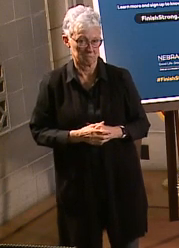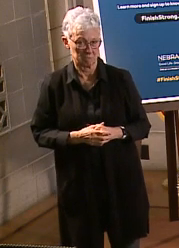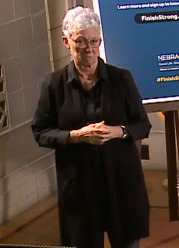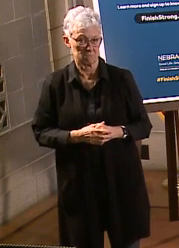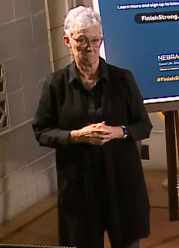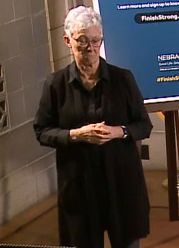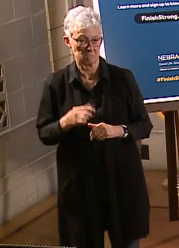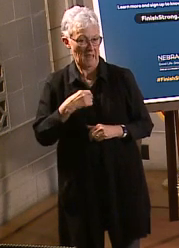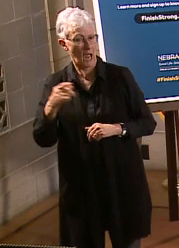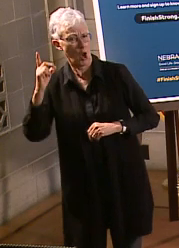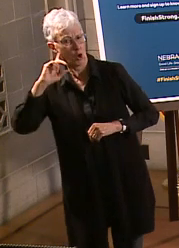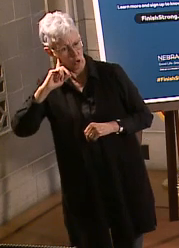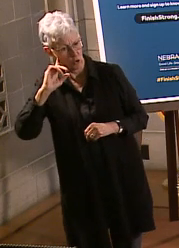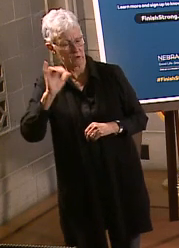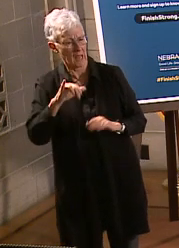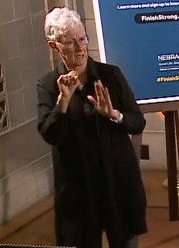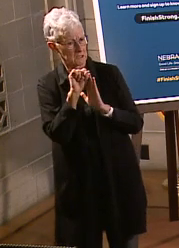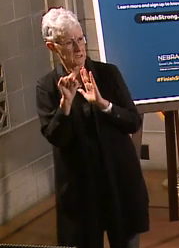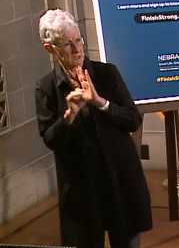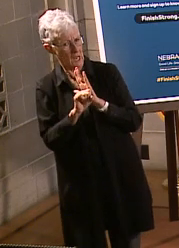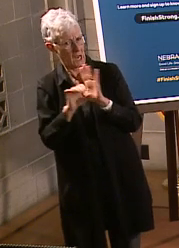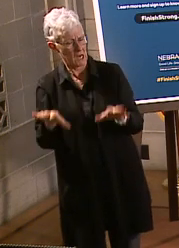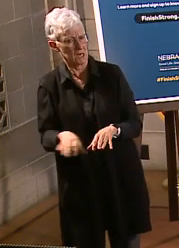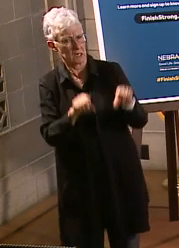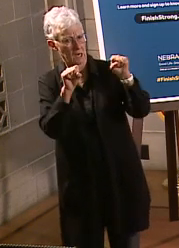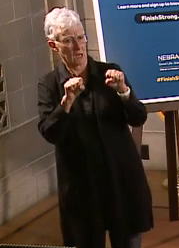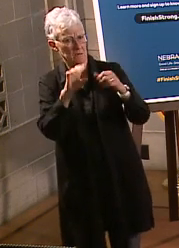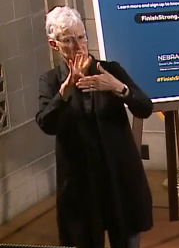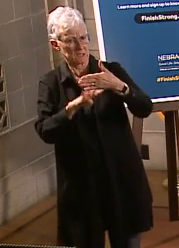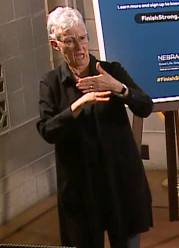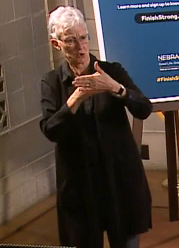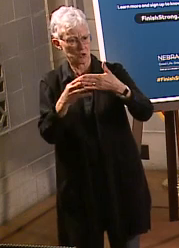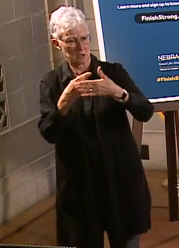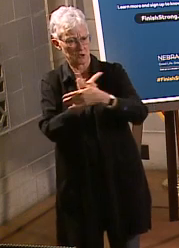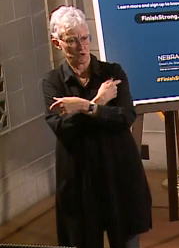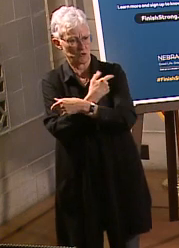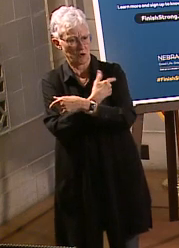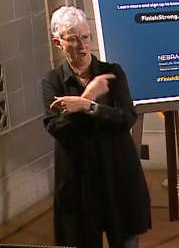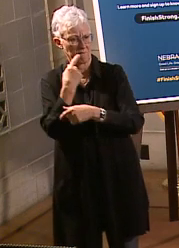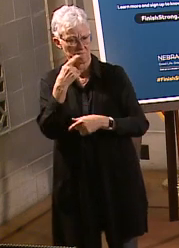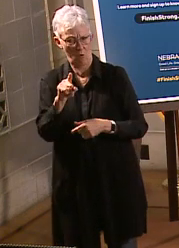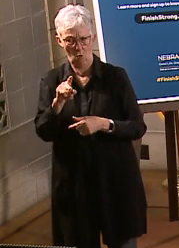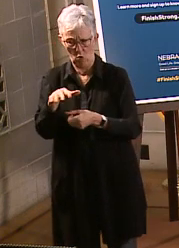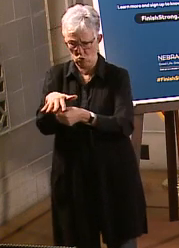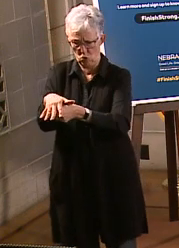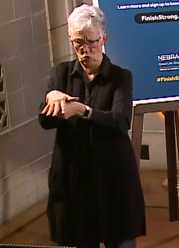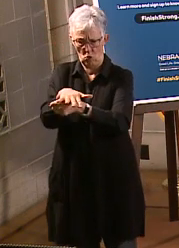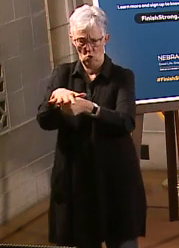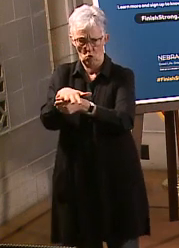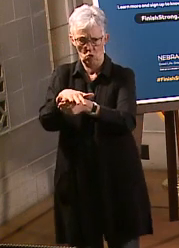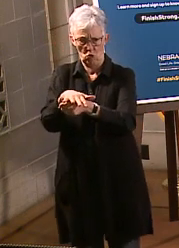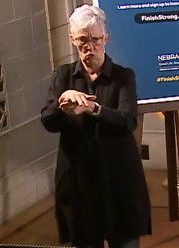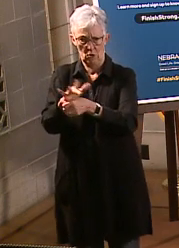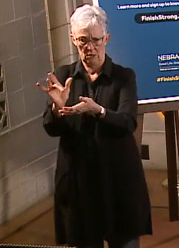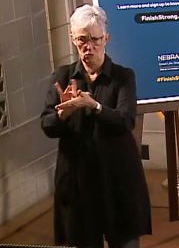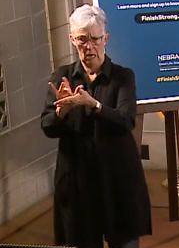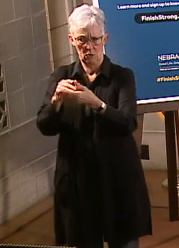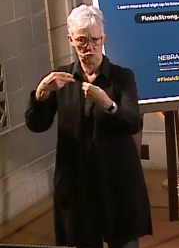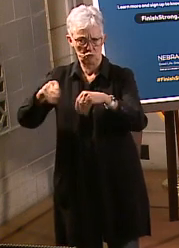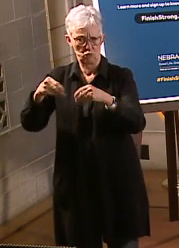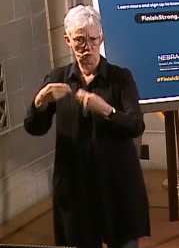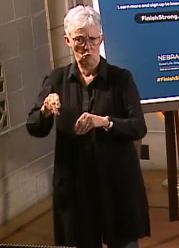for shots for the retail pharmacy plan. Is that true? Also, have more locations in Nebraska been added to the program in the last couple of